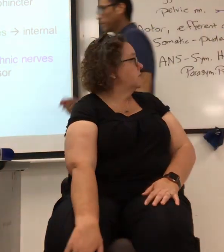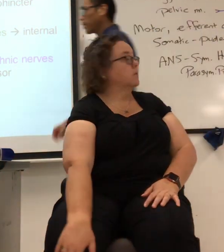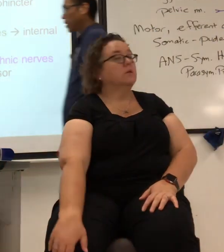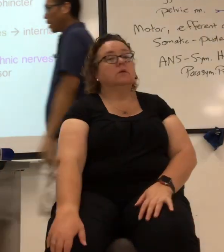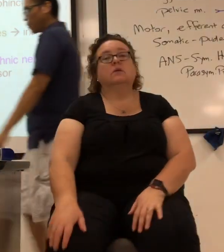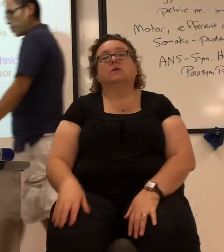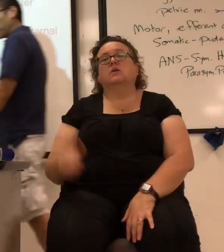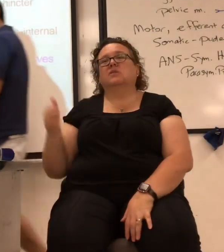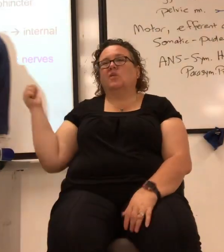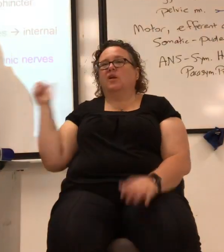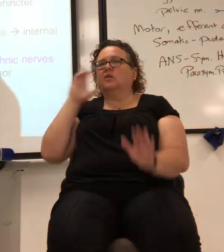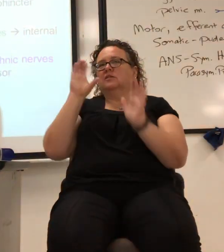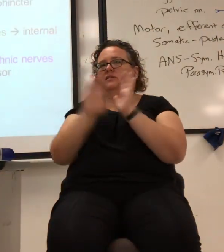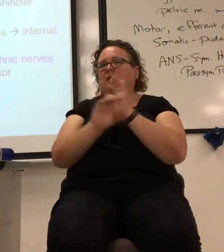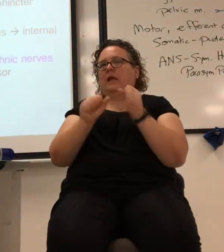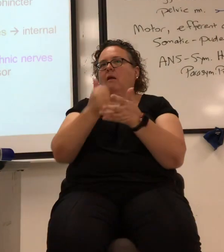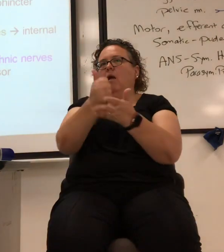relax this sphincter.